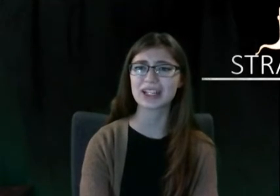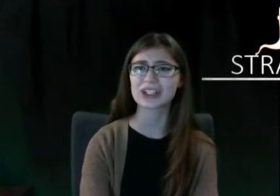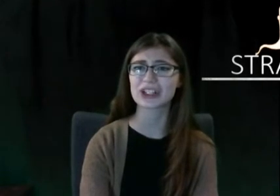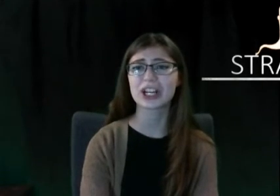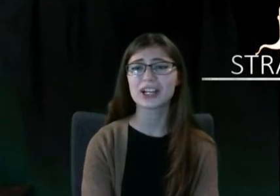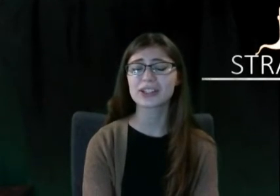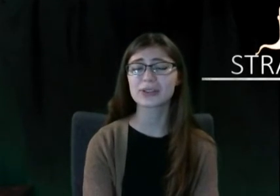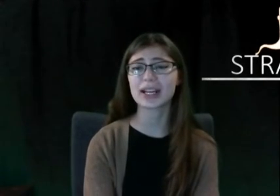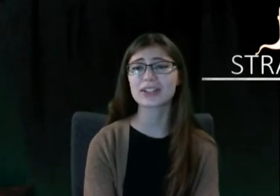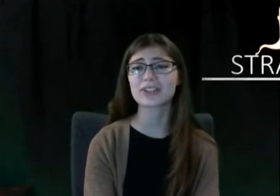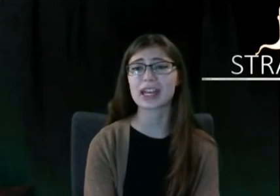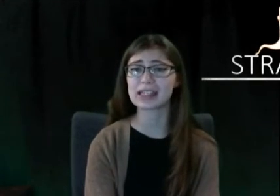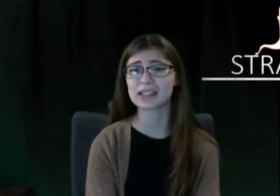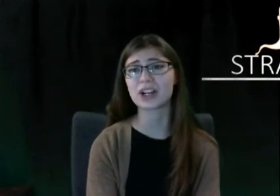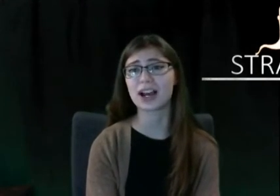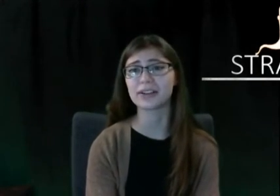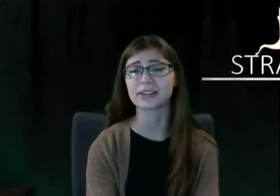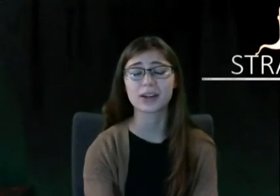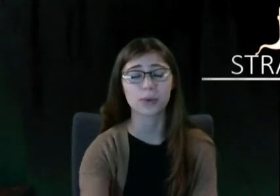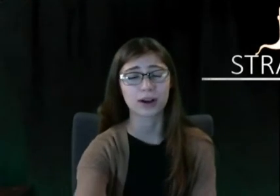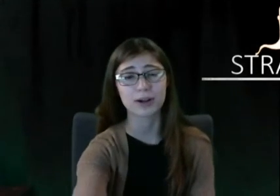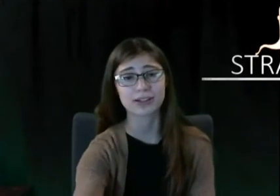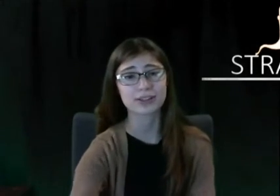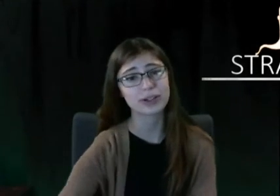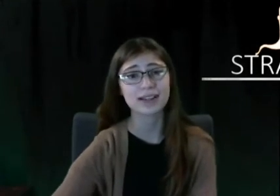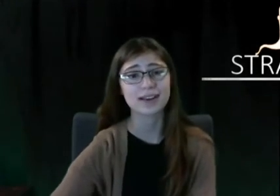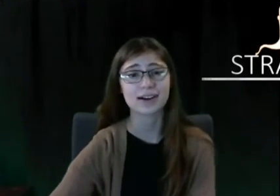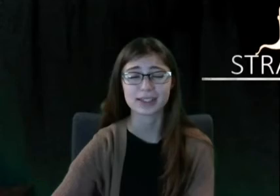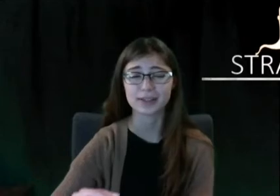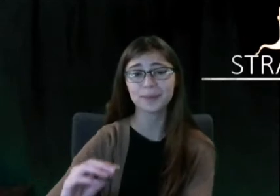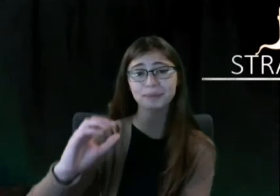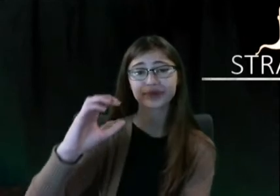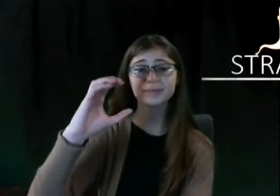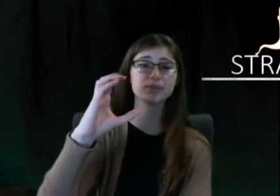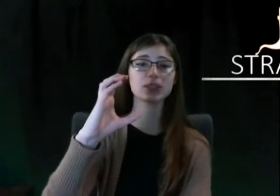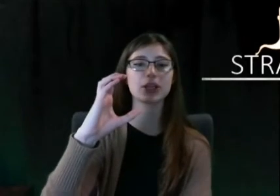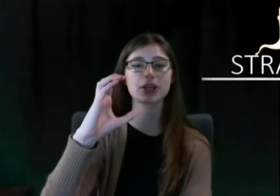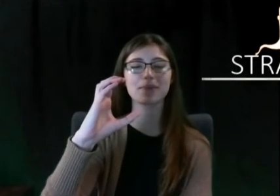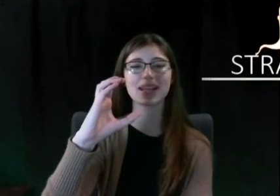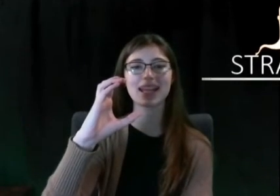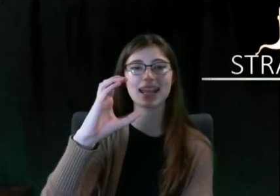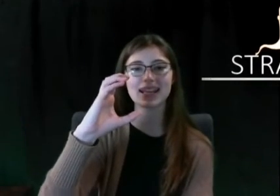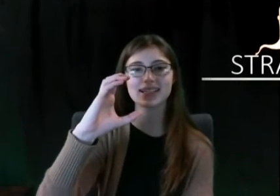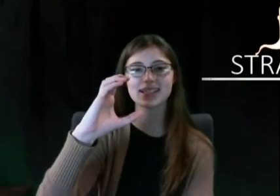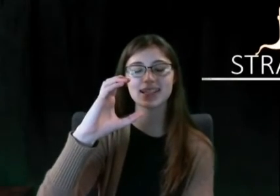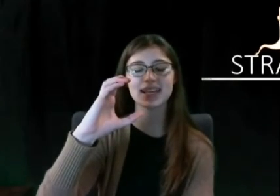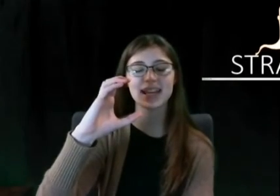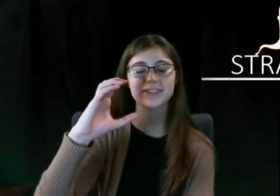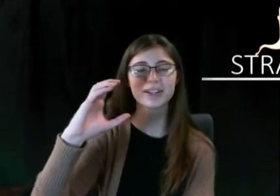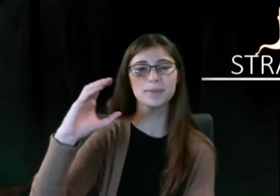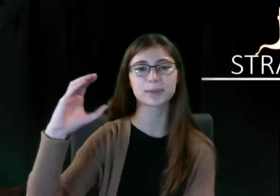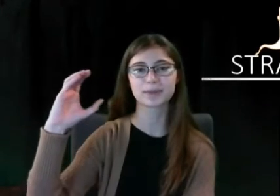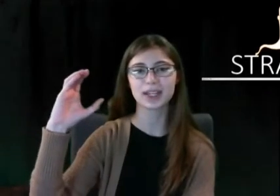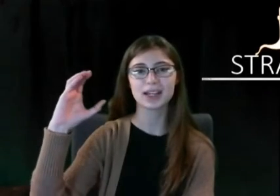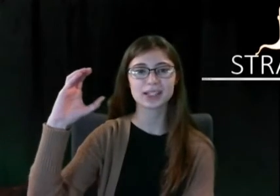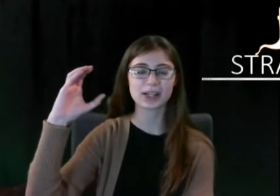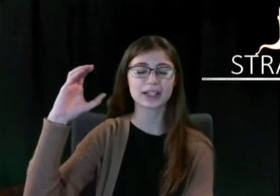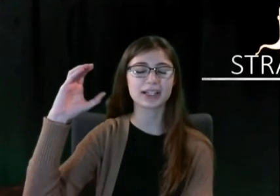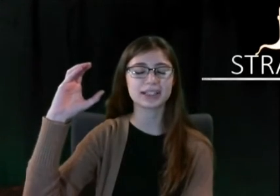Strange. Strange like this child in a worm on a string costume. You're gonna make a C hand shape. Start it on the